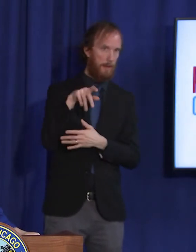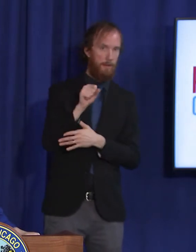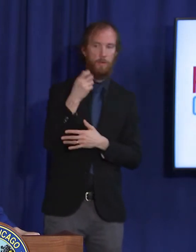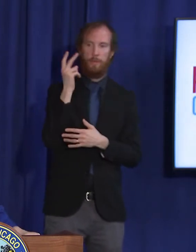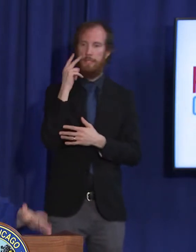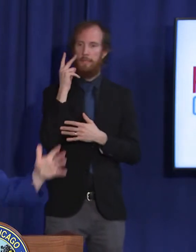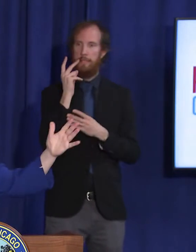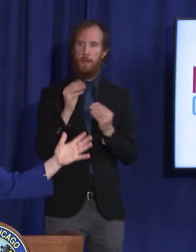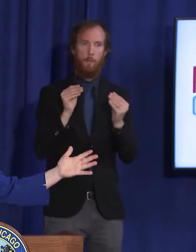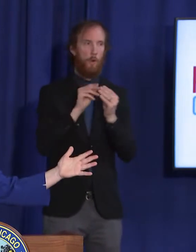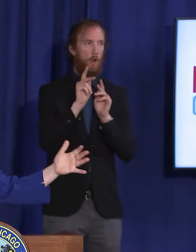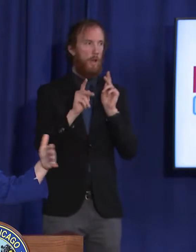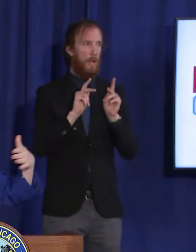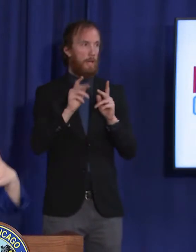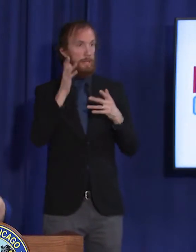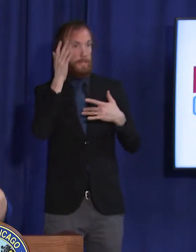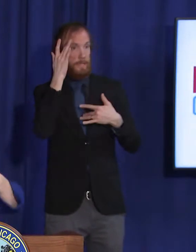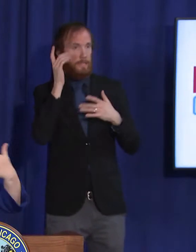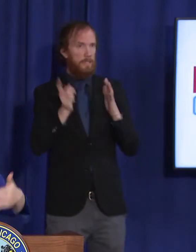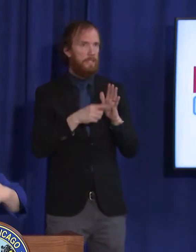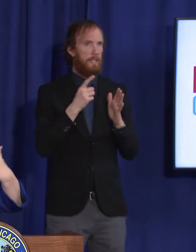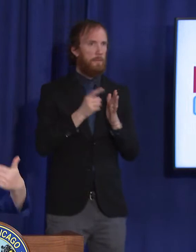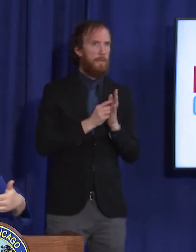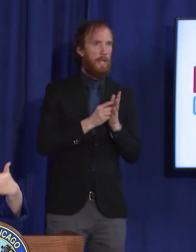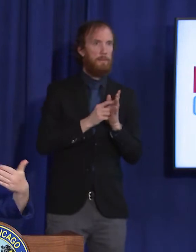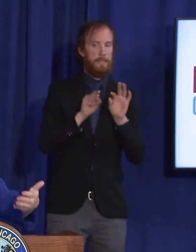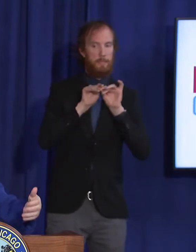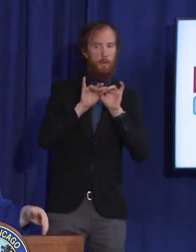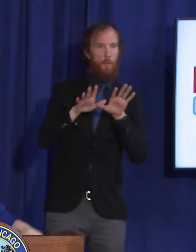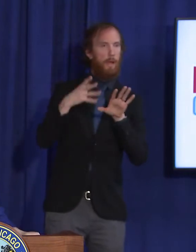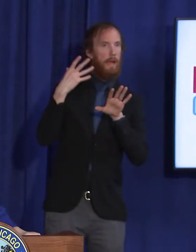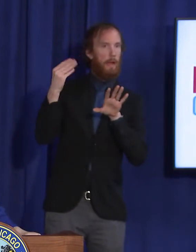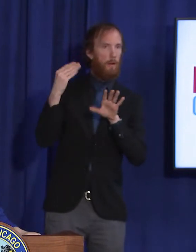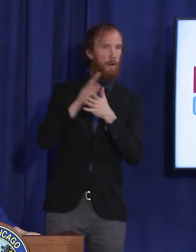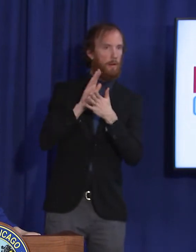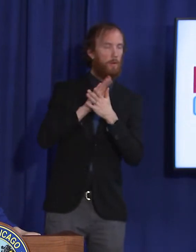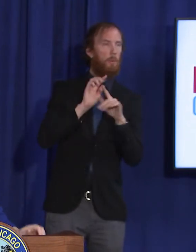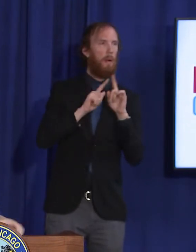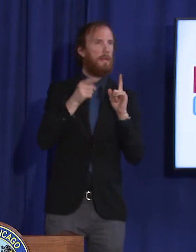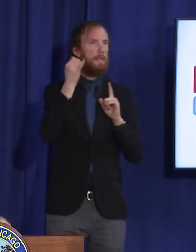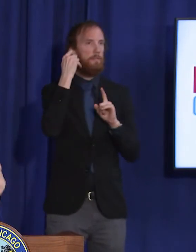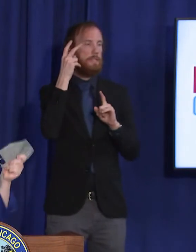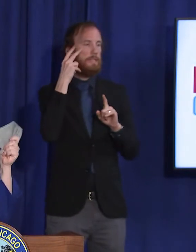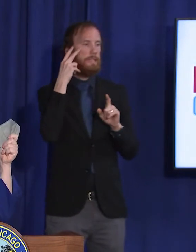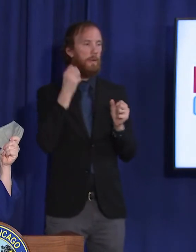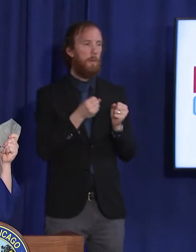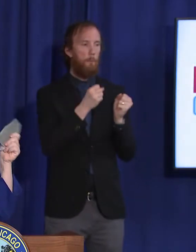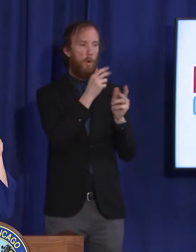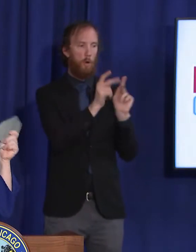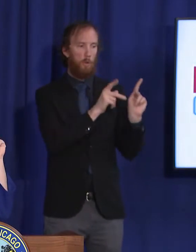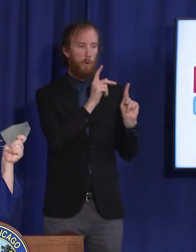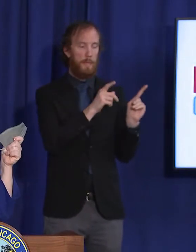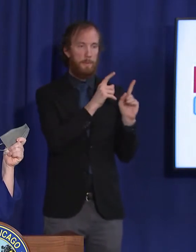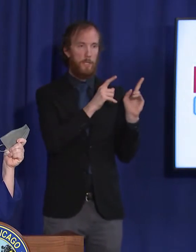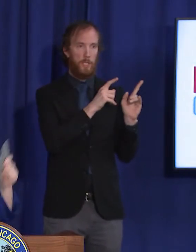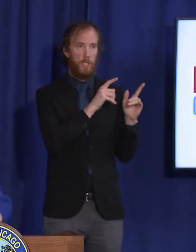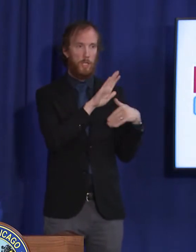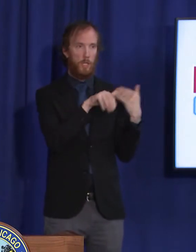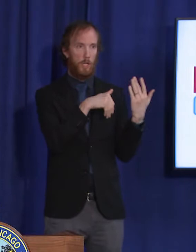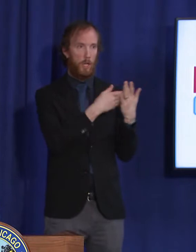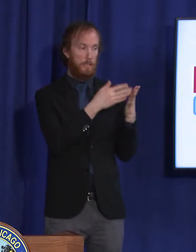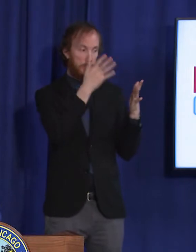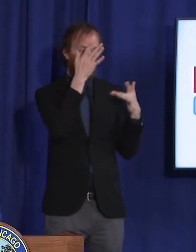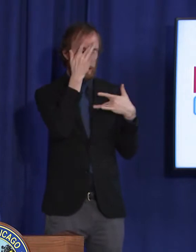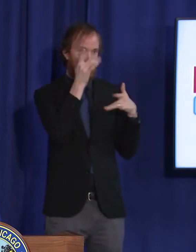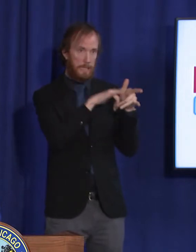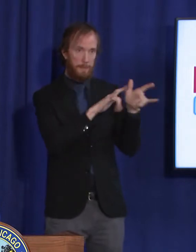cases. Sometimes it's spread outside, but when we're seeing multiple cases in a setting, that is the time, like I said, the masks work right away.